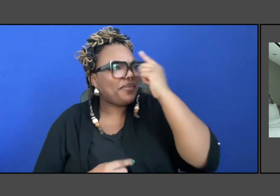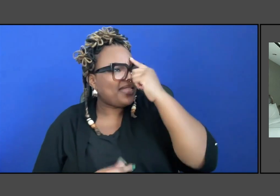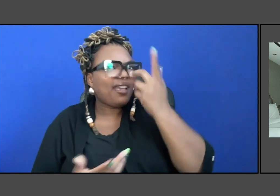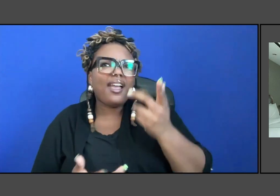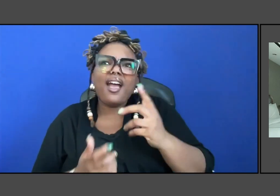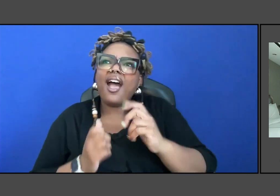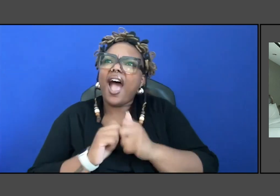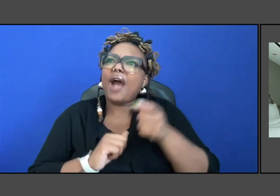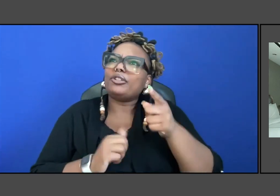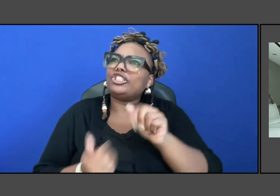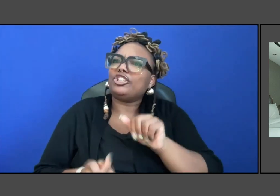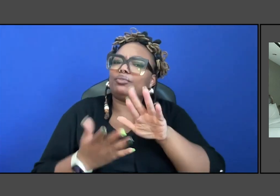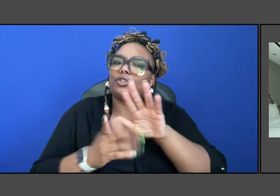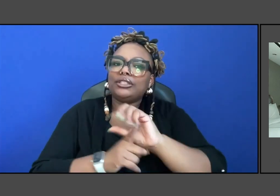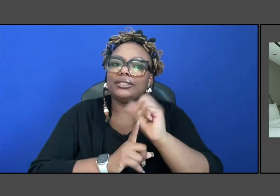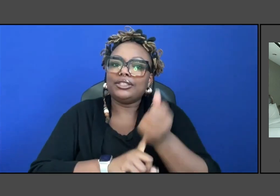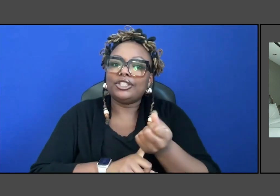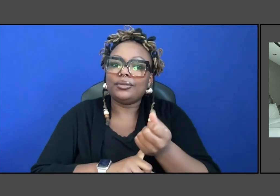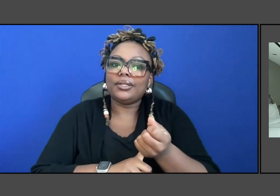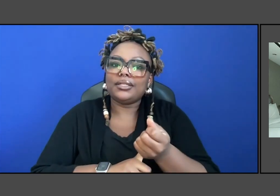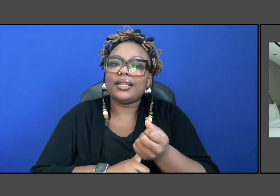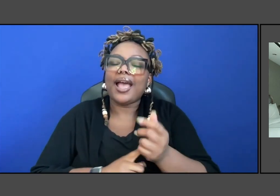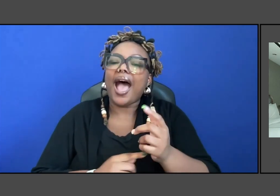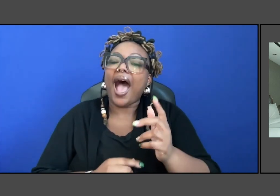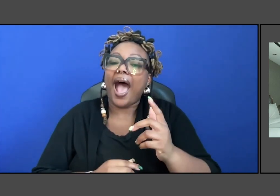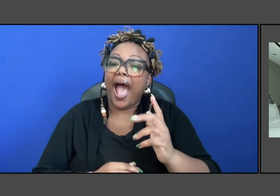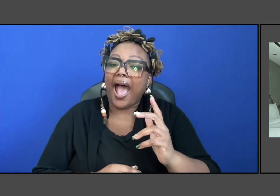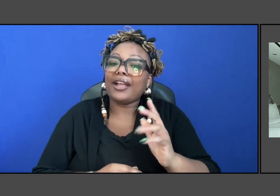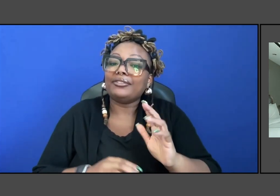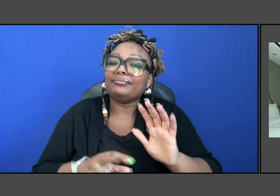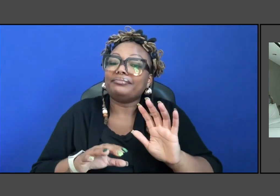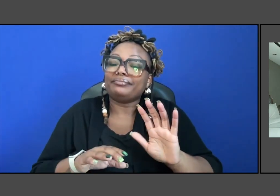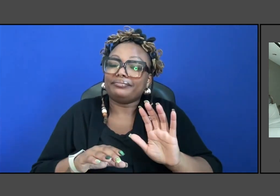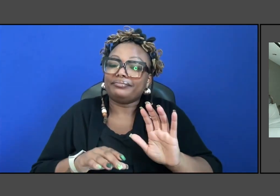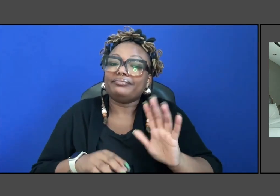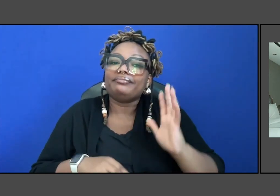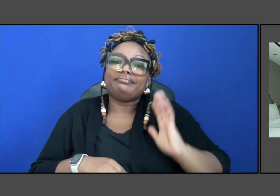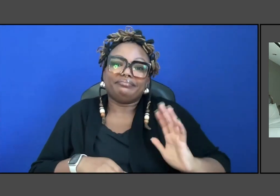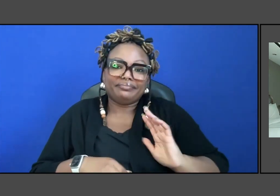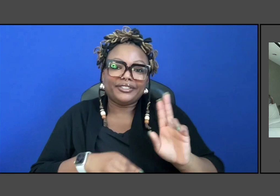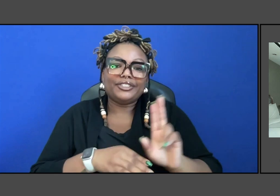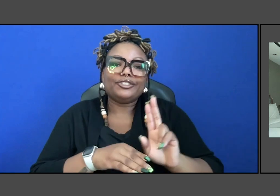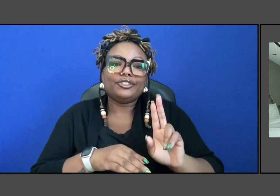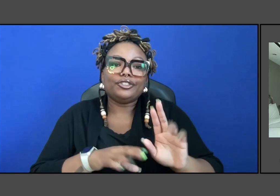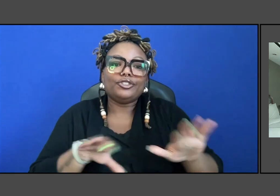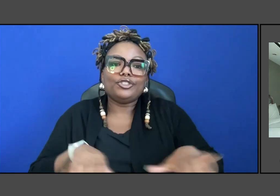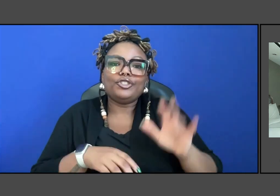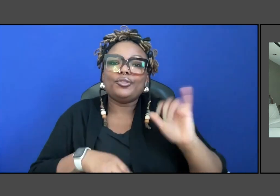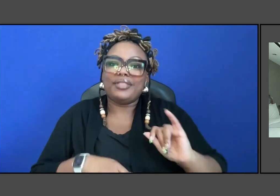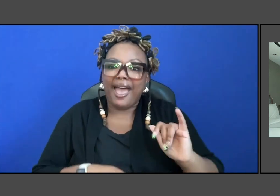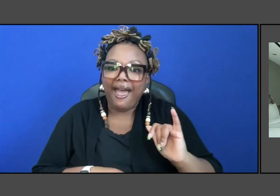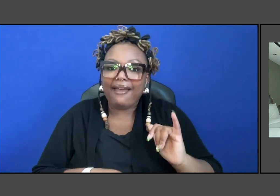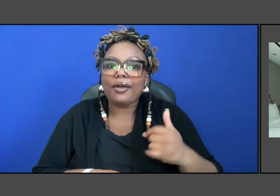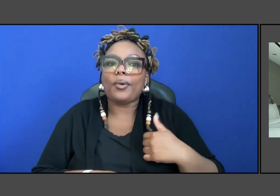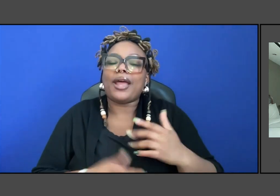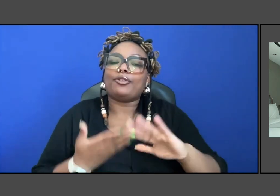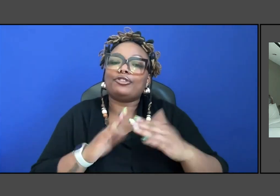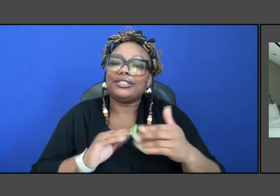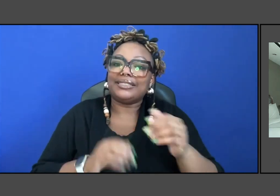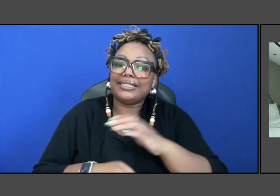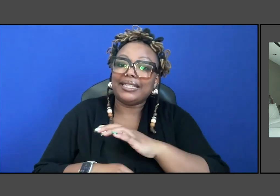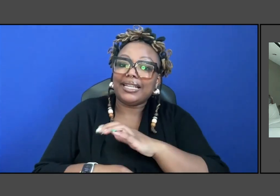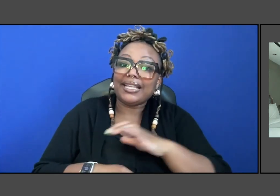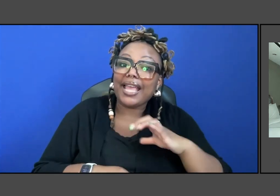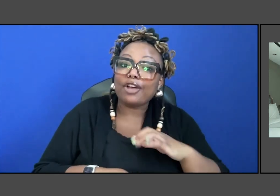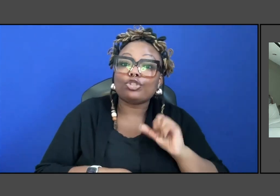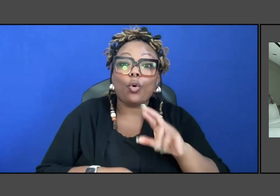approach this? I used to do that quite a bit, when I was serving on the city council or as mayor or even